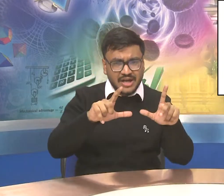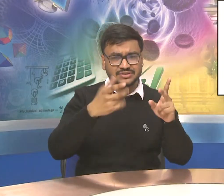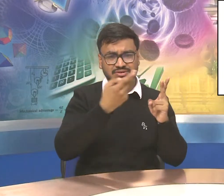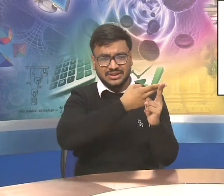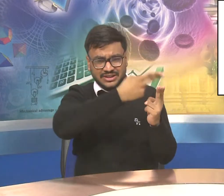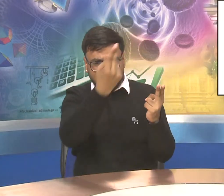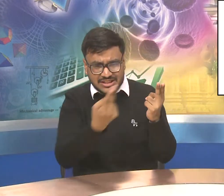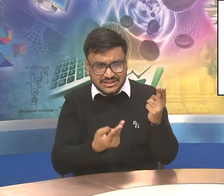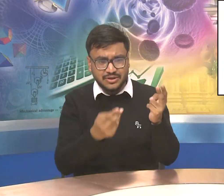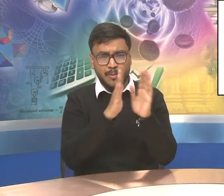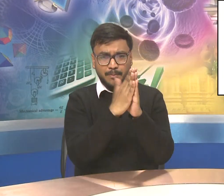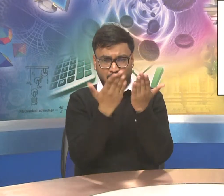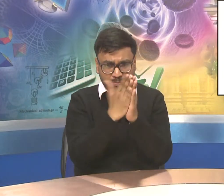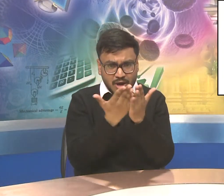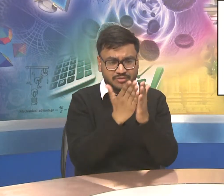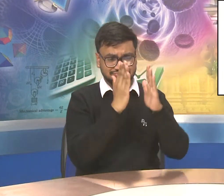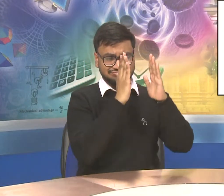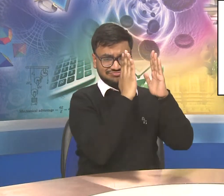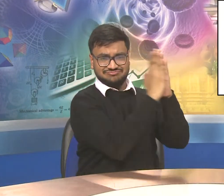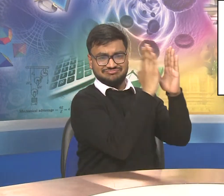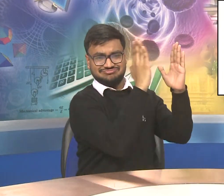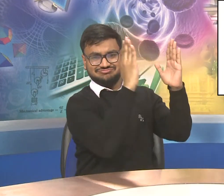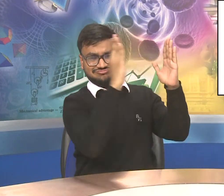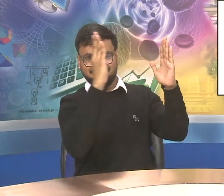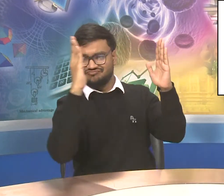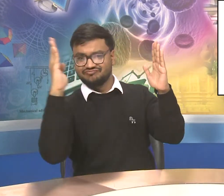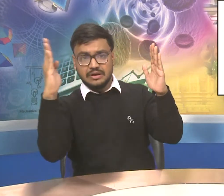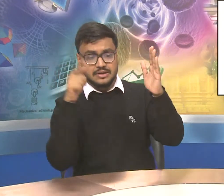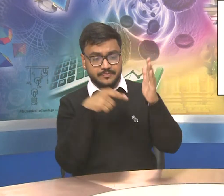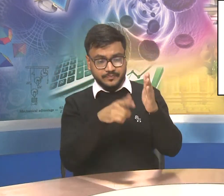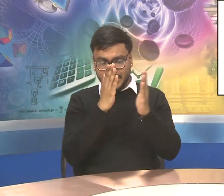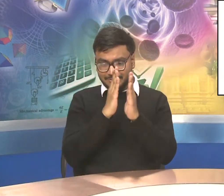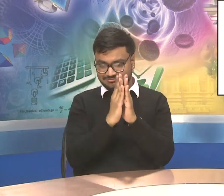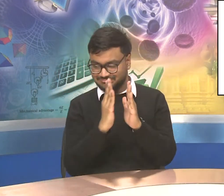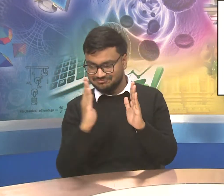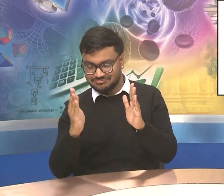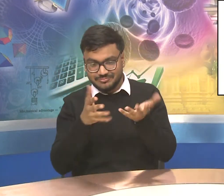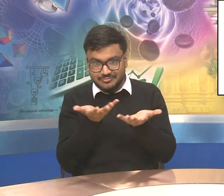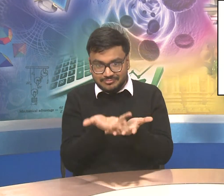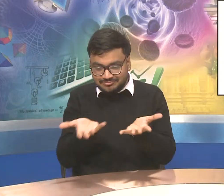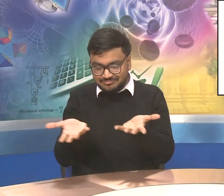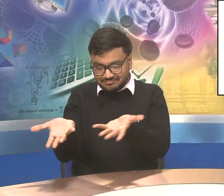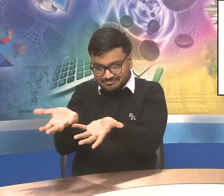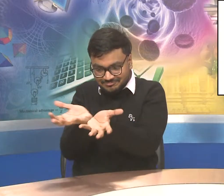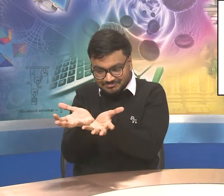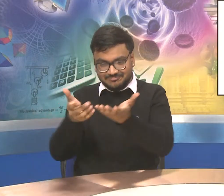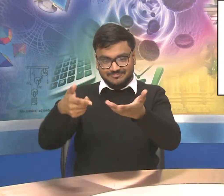Organize is something places things and books accordingly